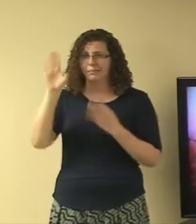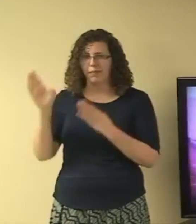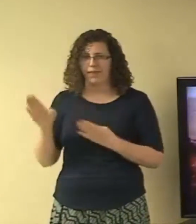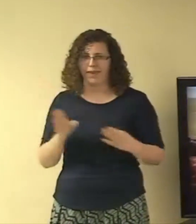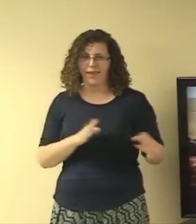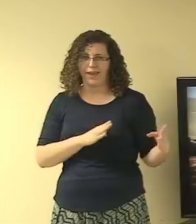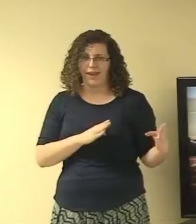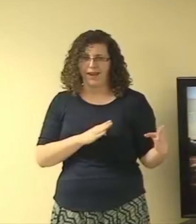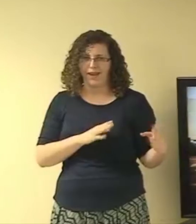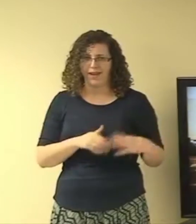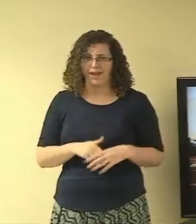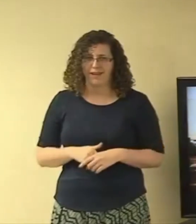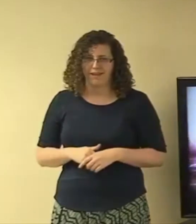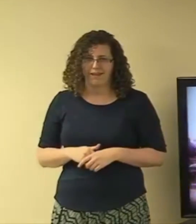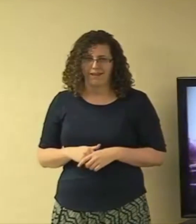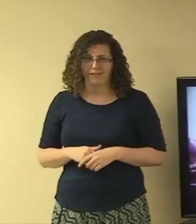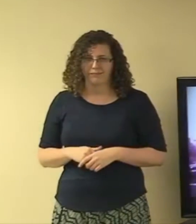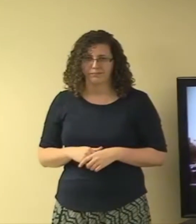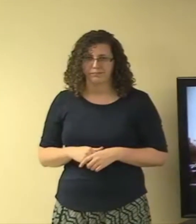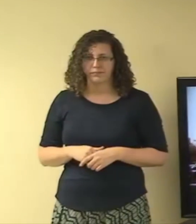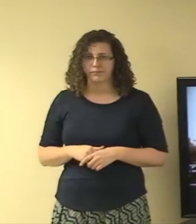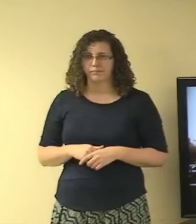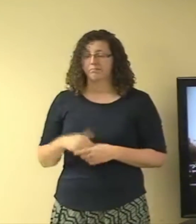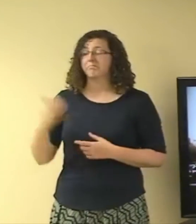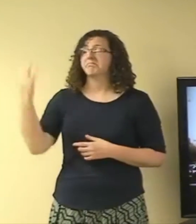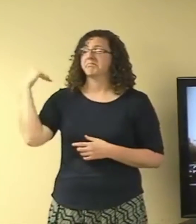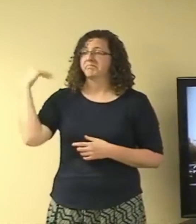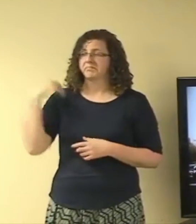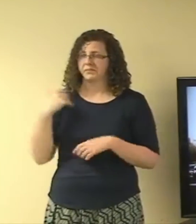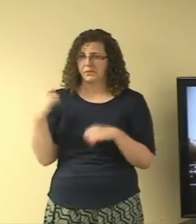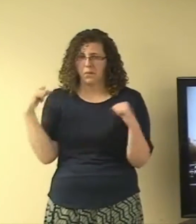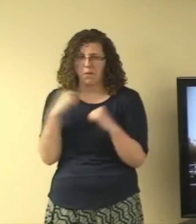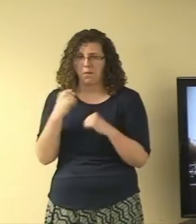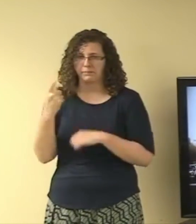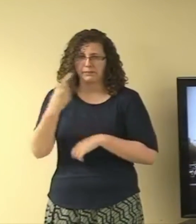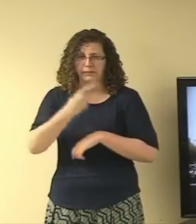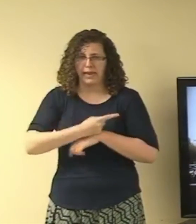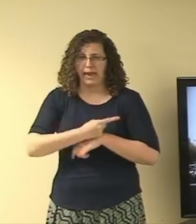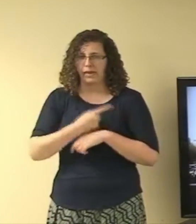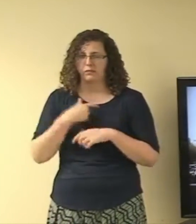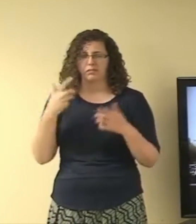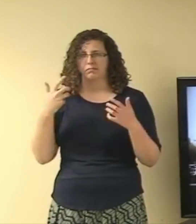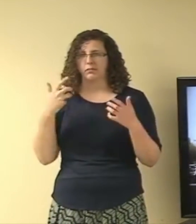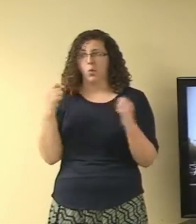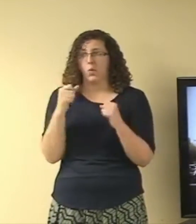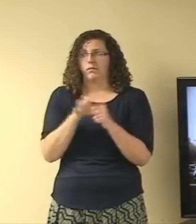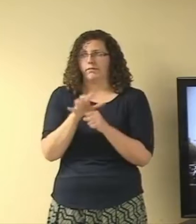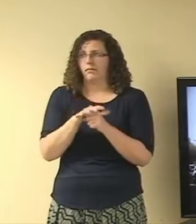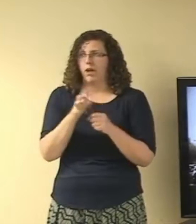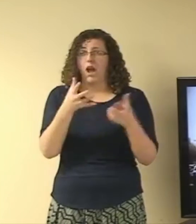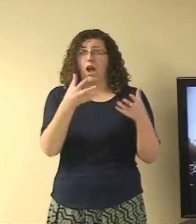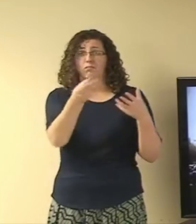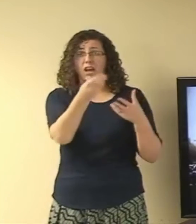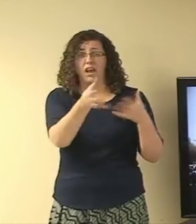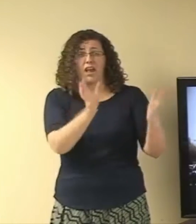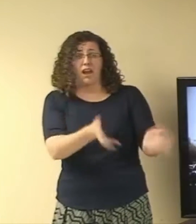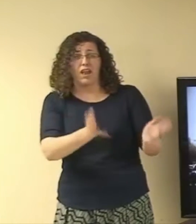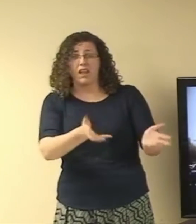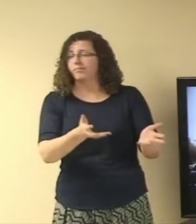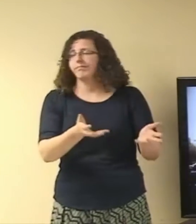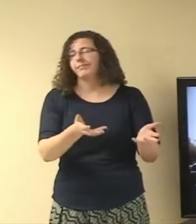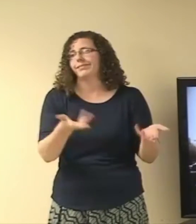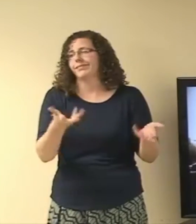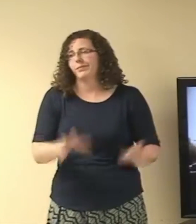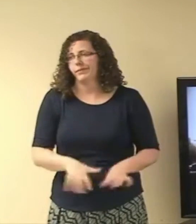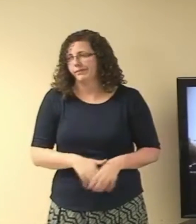changed. It was a cold day, the kind where you really don't want to have some long conversation outside with someone, especially with someone you don't really